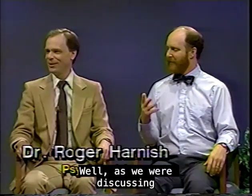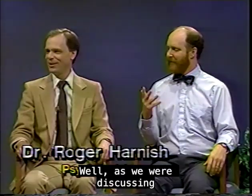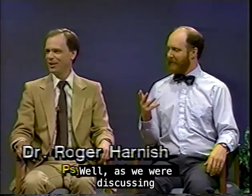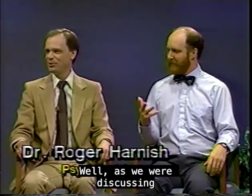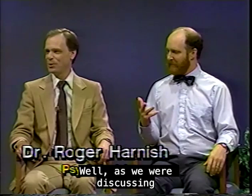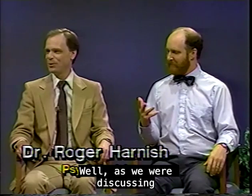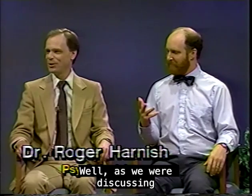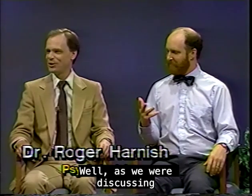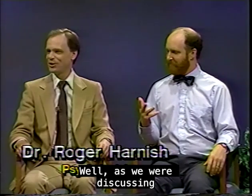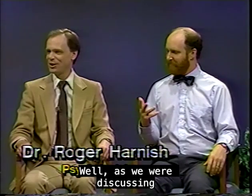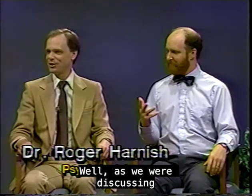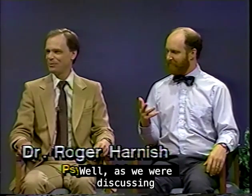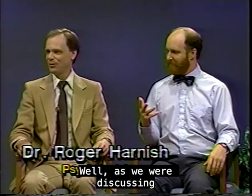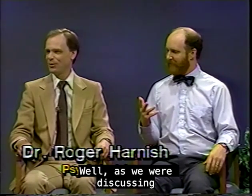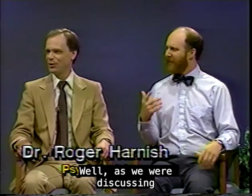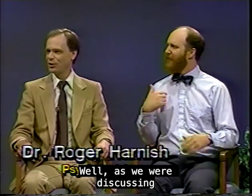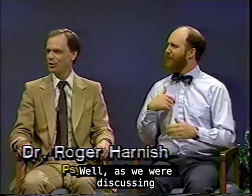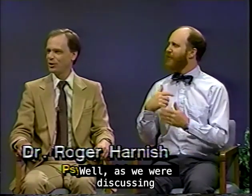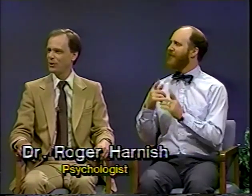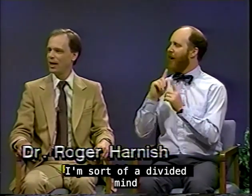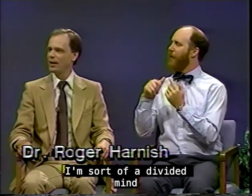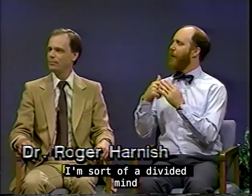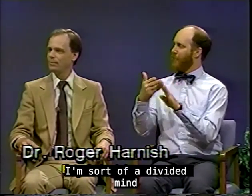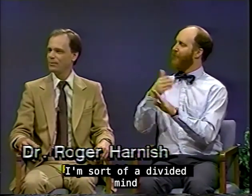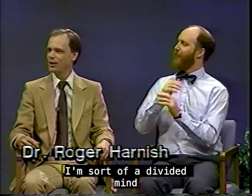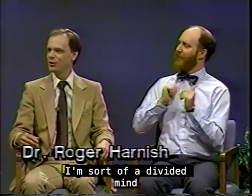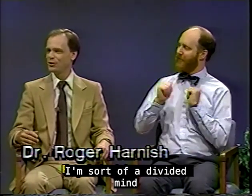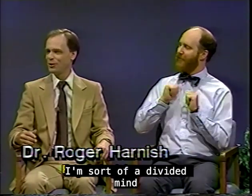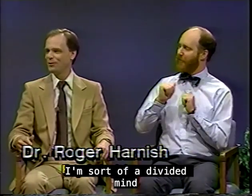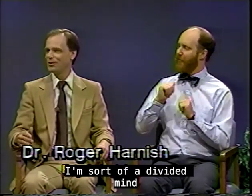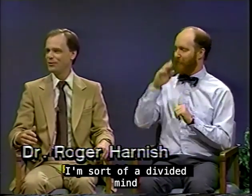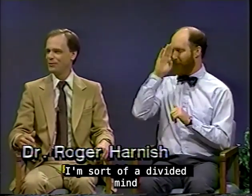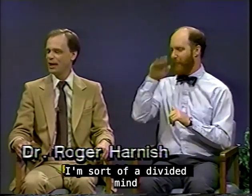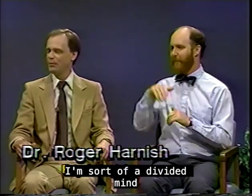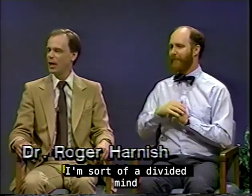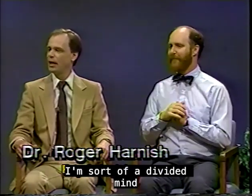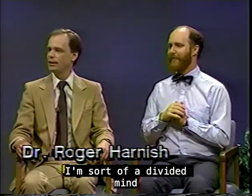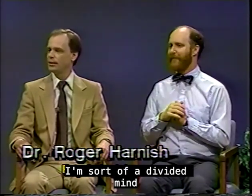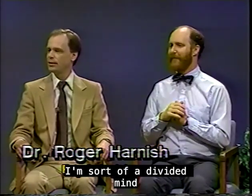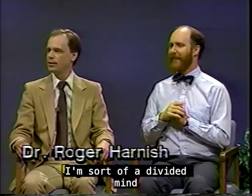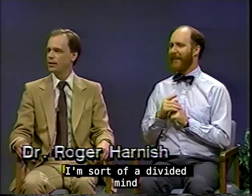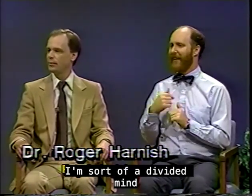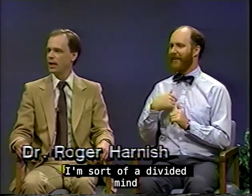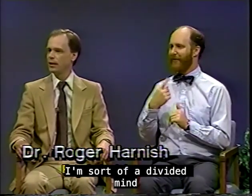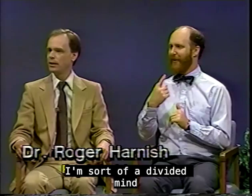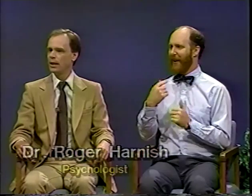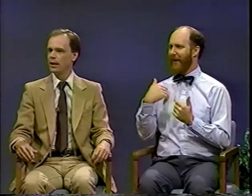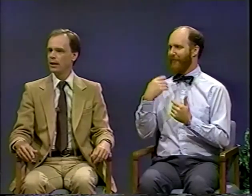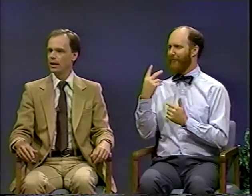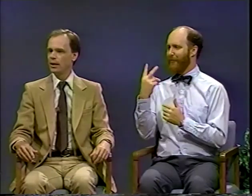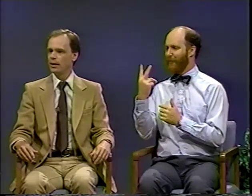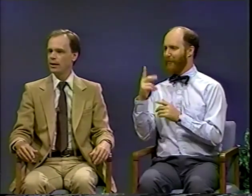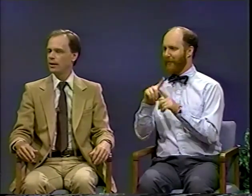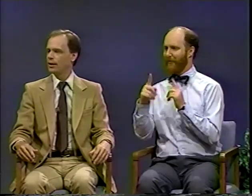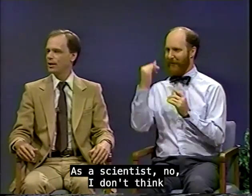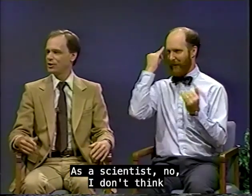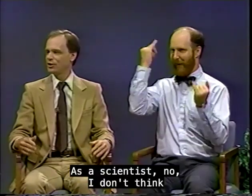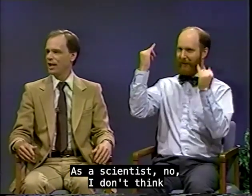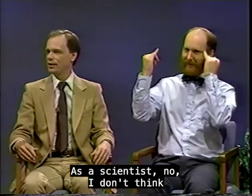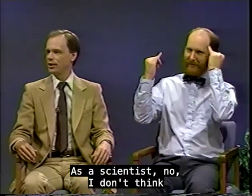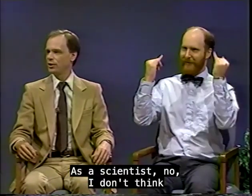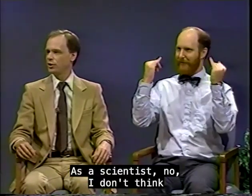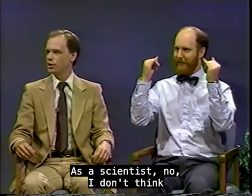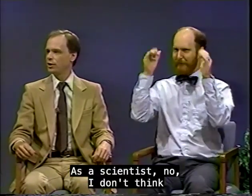Well, as we were discussing before the show, I'm sort of a divided mind about it.